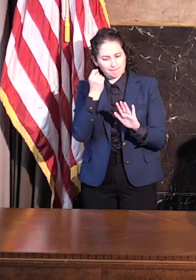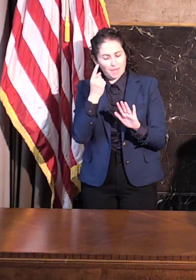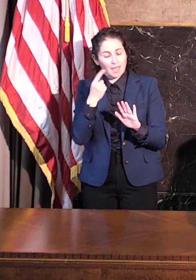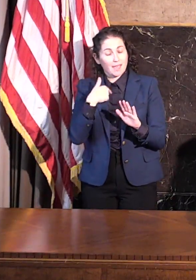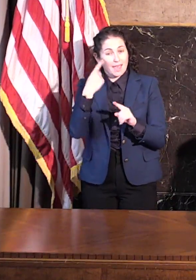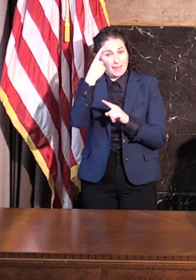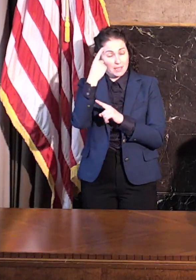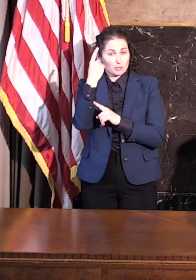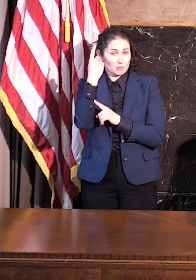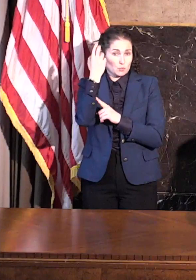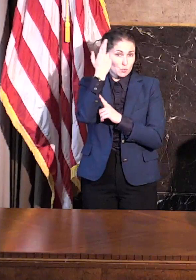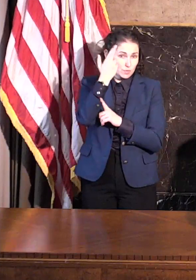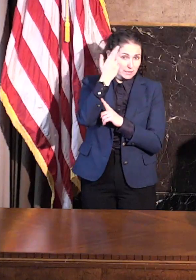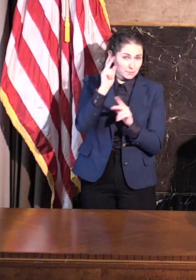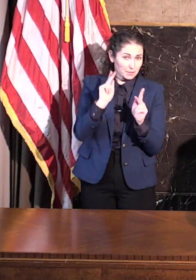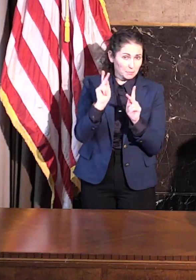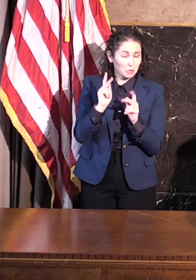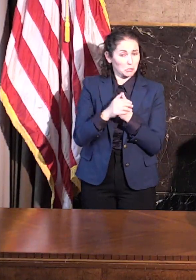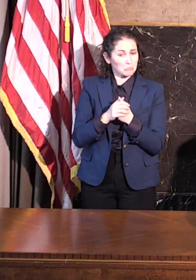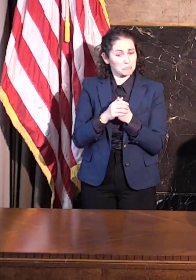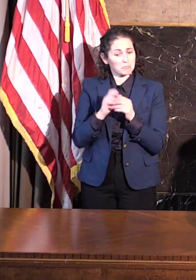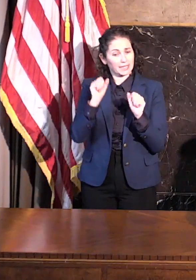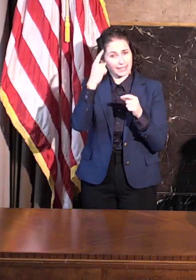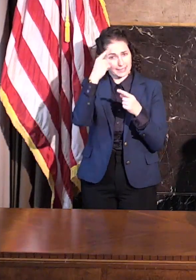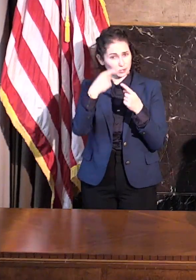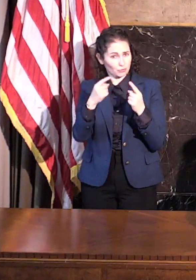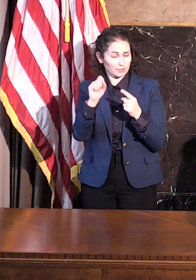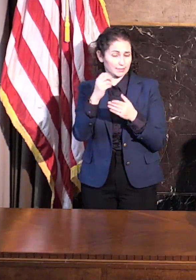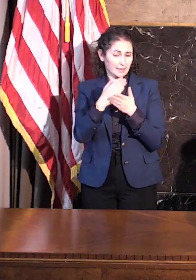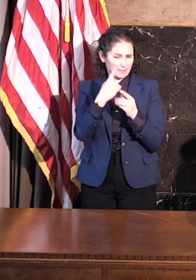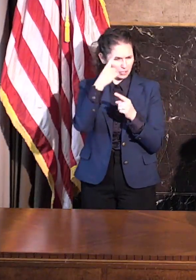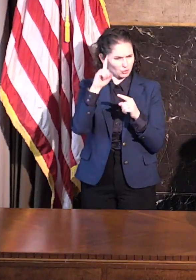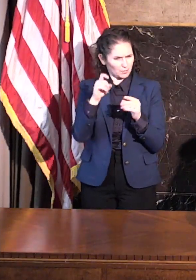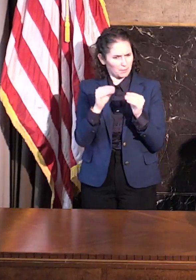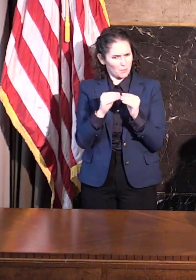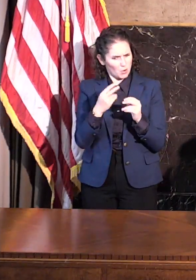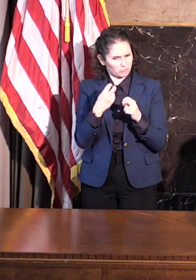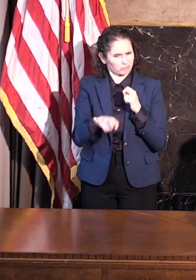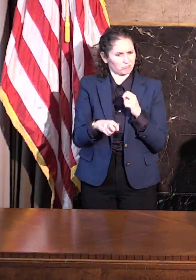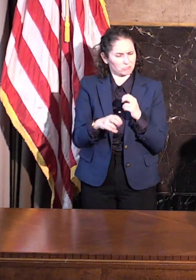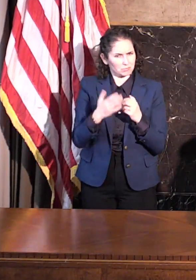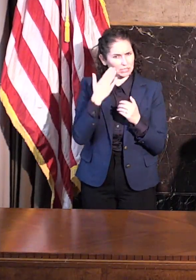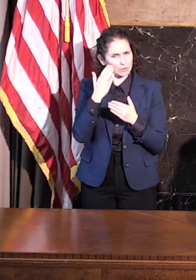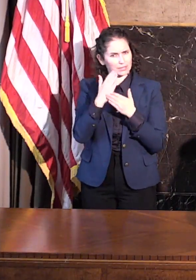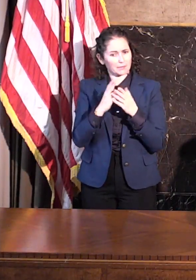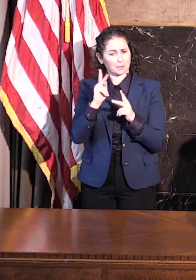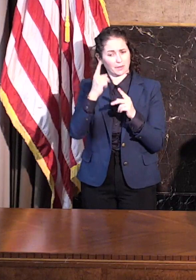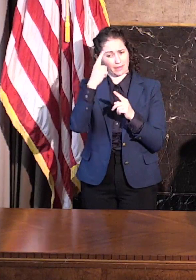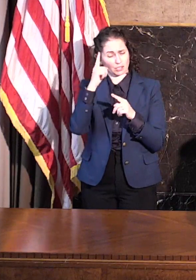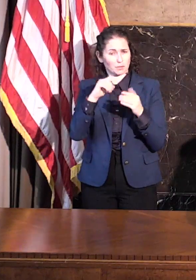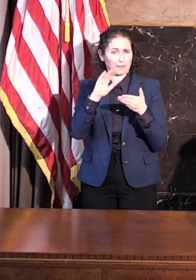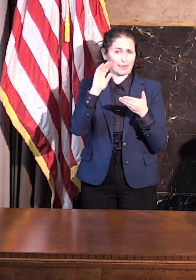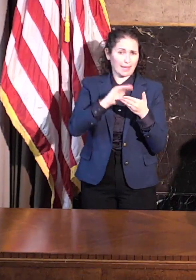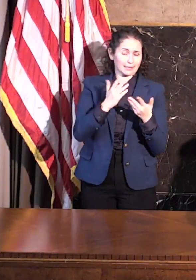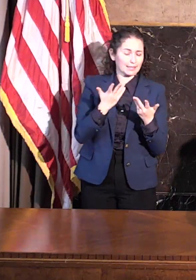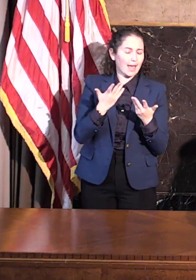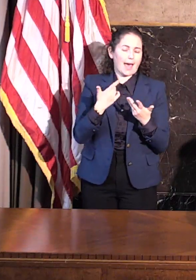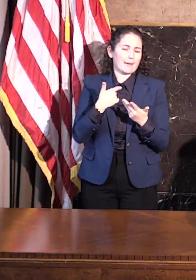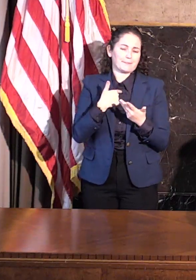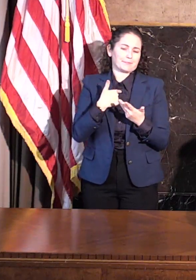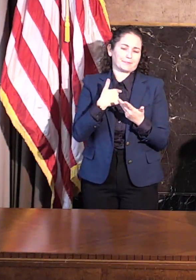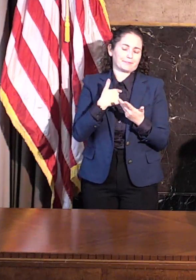Named, who are still on the staff at the athletic department and elsewhere in the university system, who are named, and it